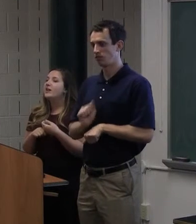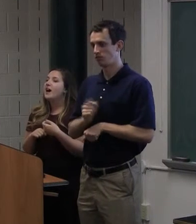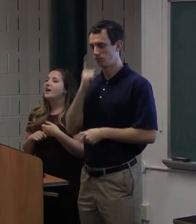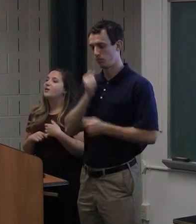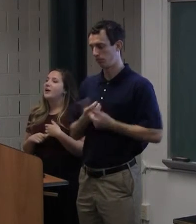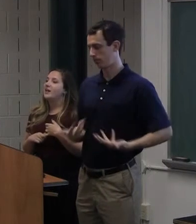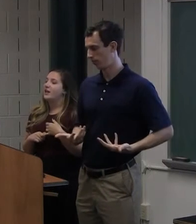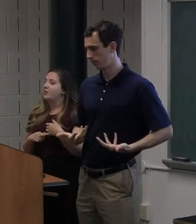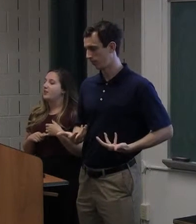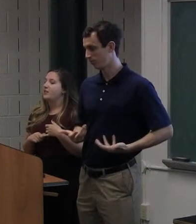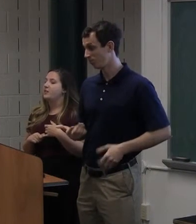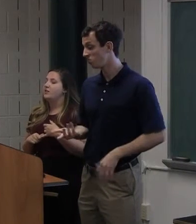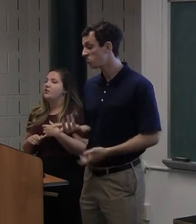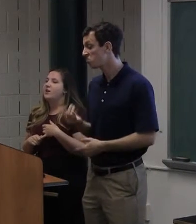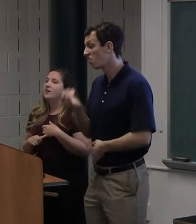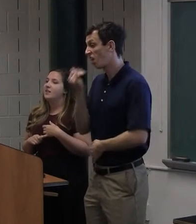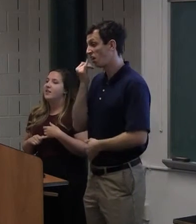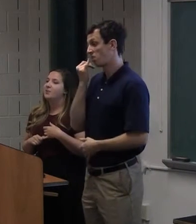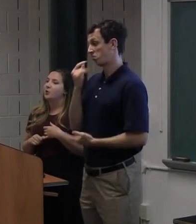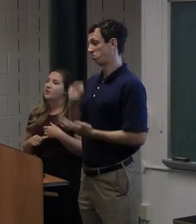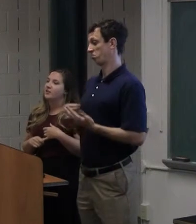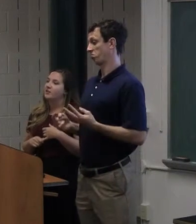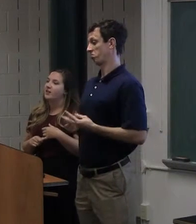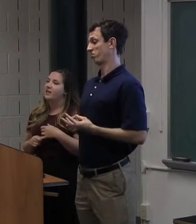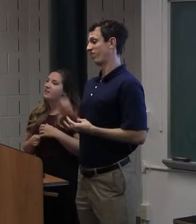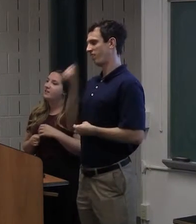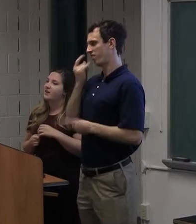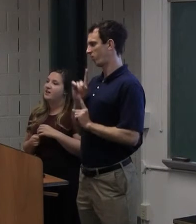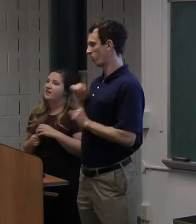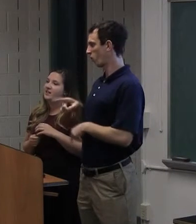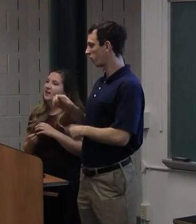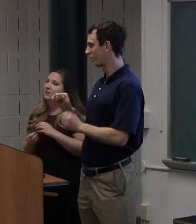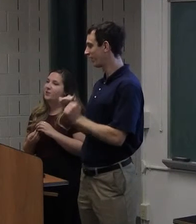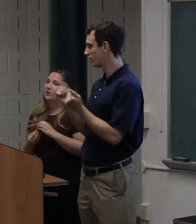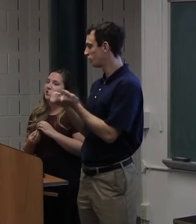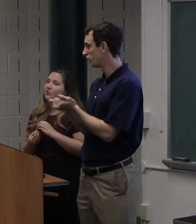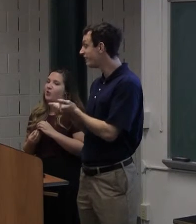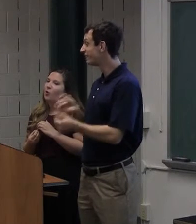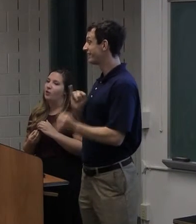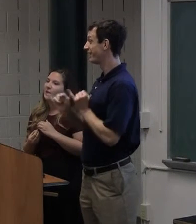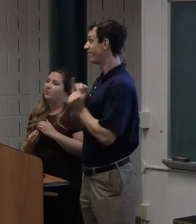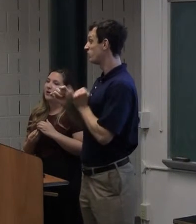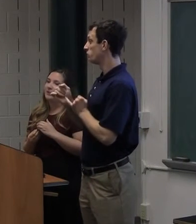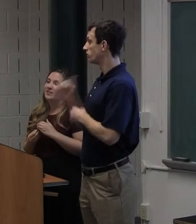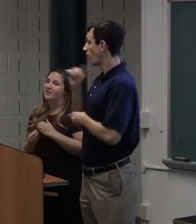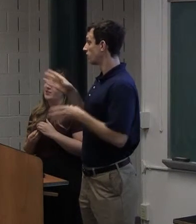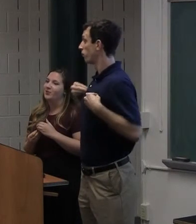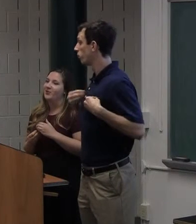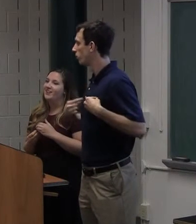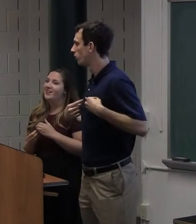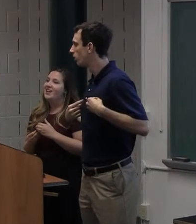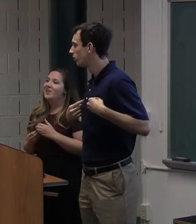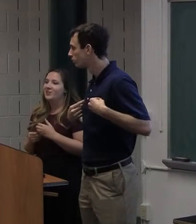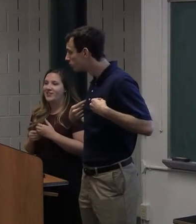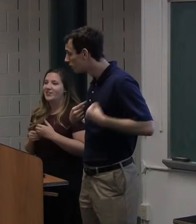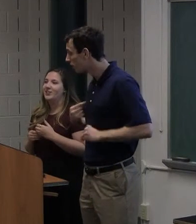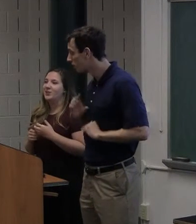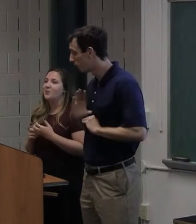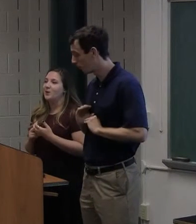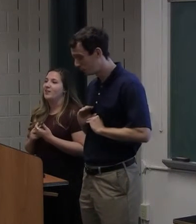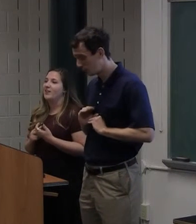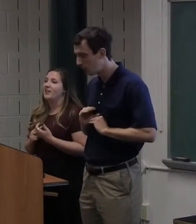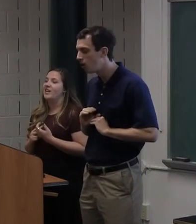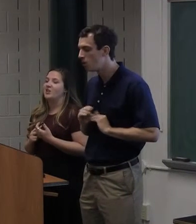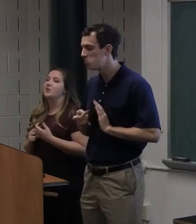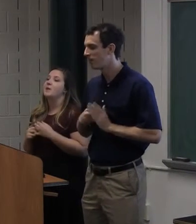If you don't get hired by an agency, do not take it personally. It is not an attack upon your soul, I promise you. You're still